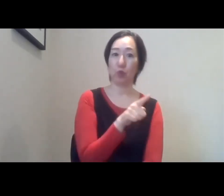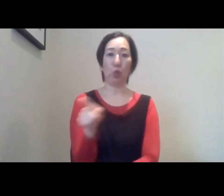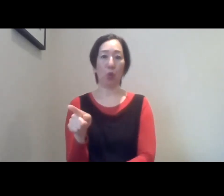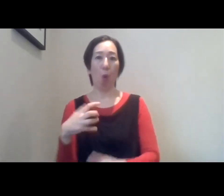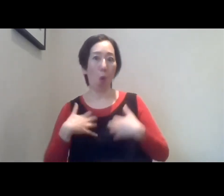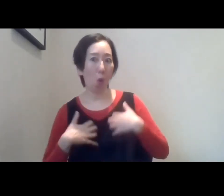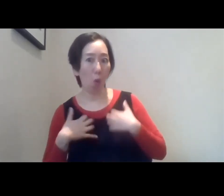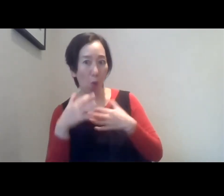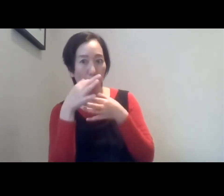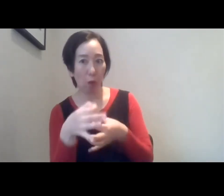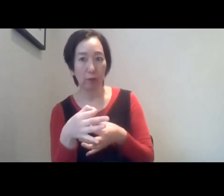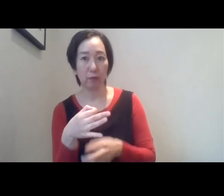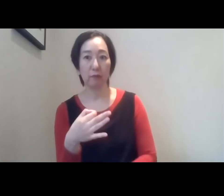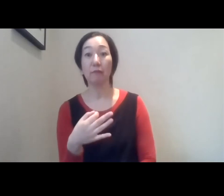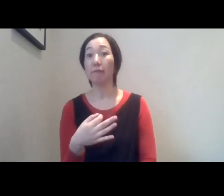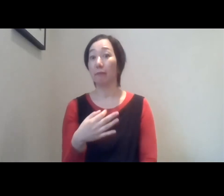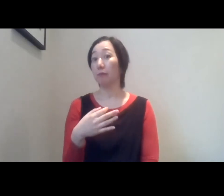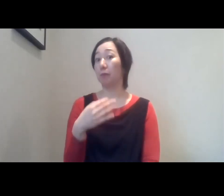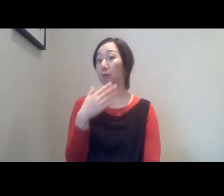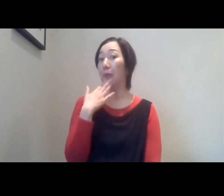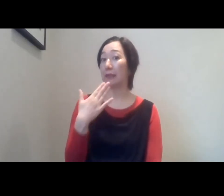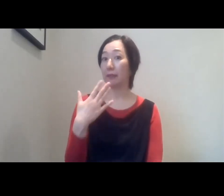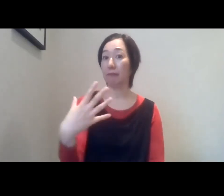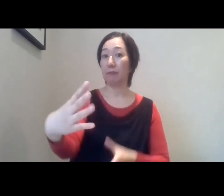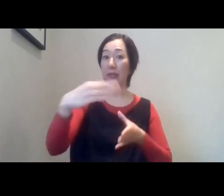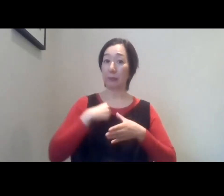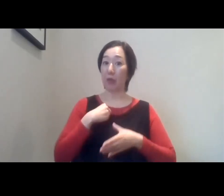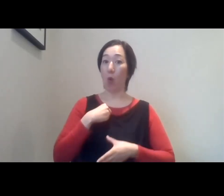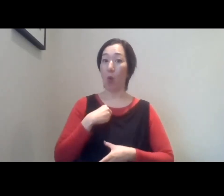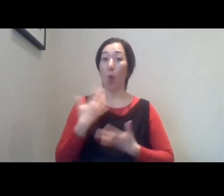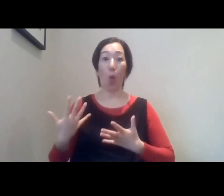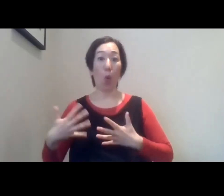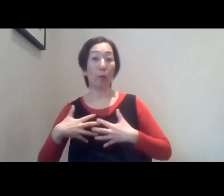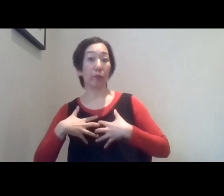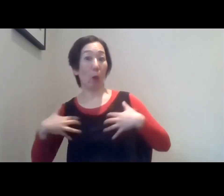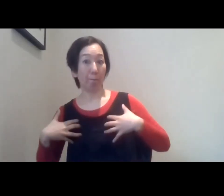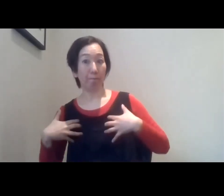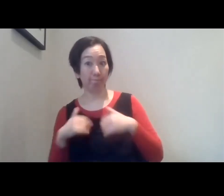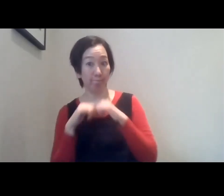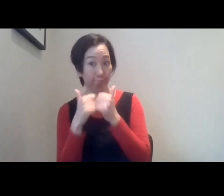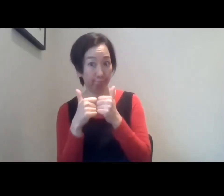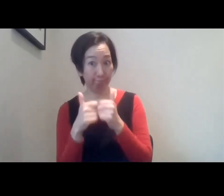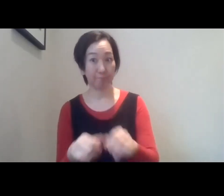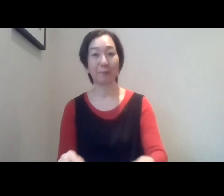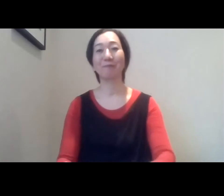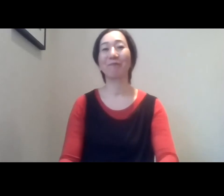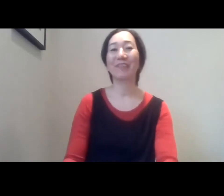able to go back to the tour and finish it throughout the UK. So hopefully I'll see you there. And if you're interested